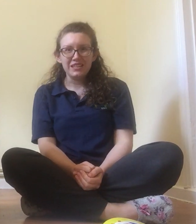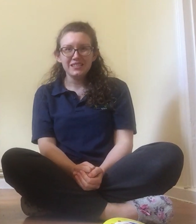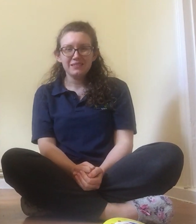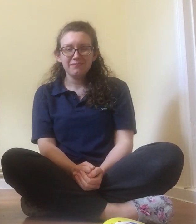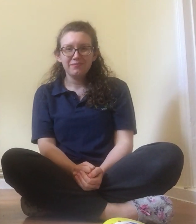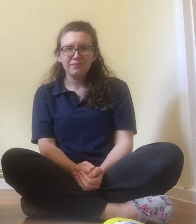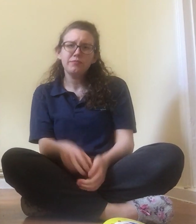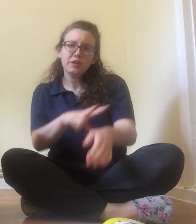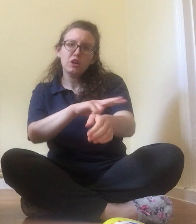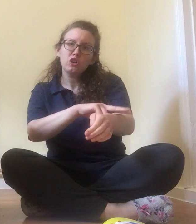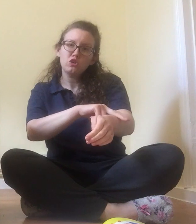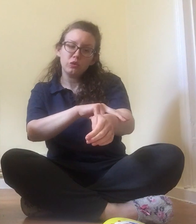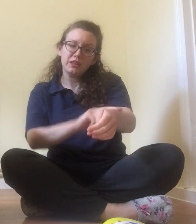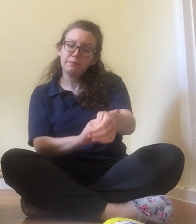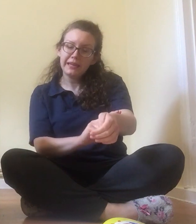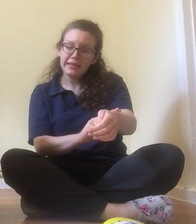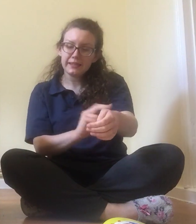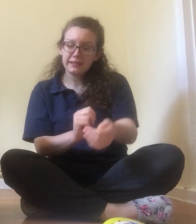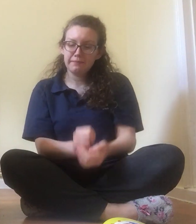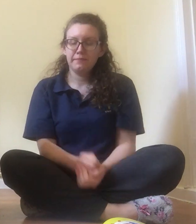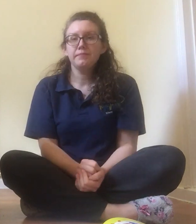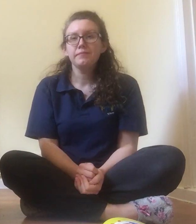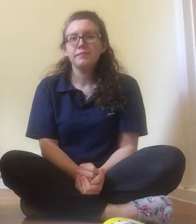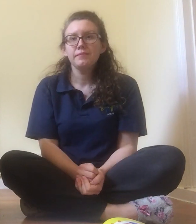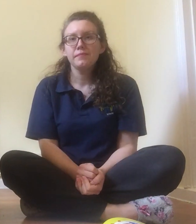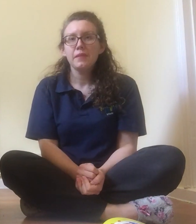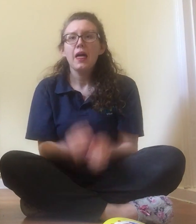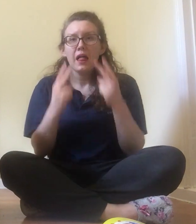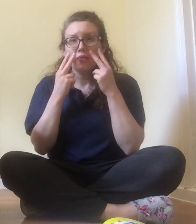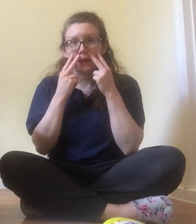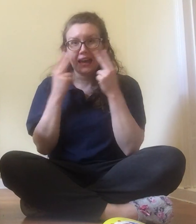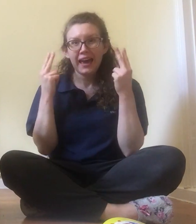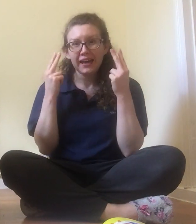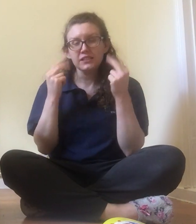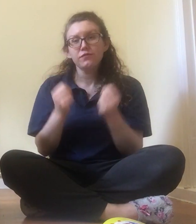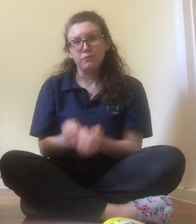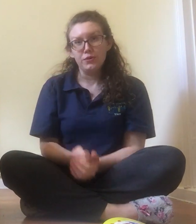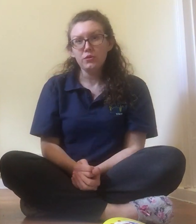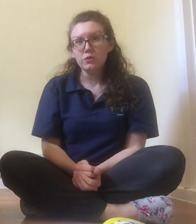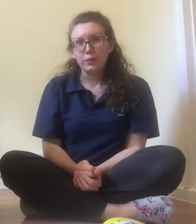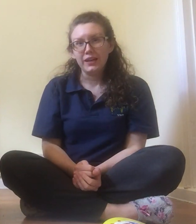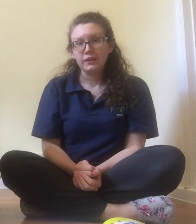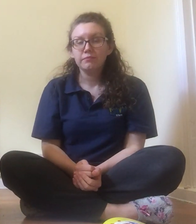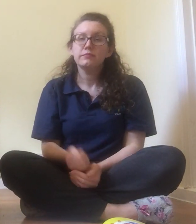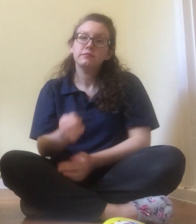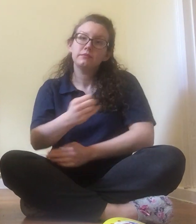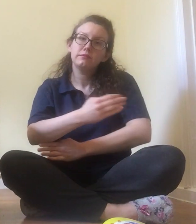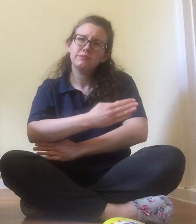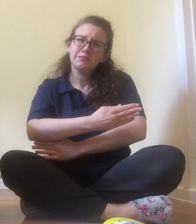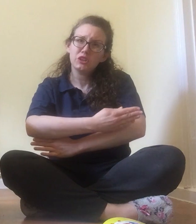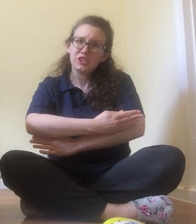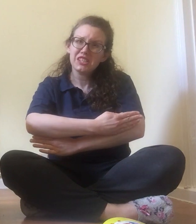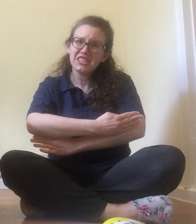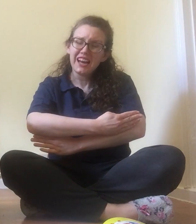Greece joined the police. The cat from Norway got